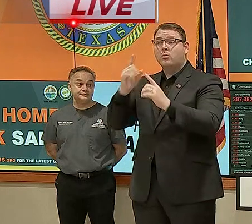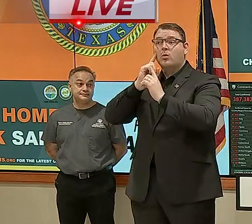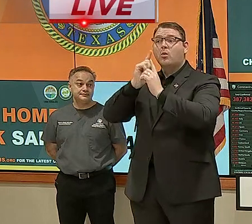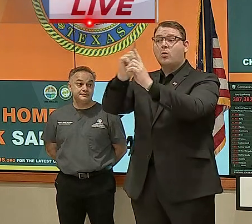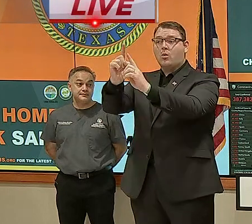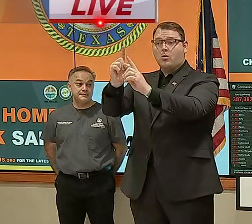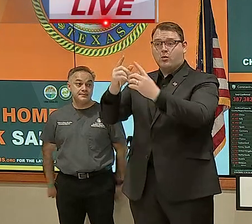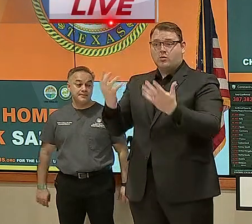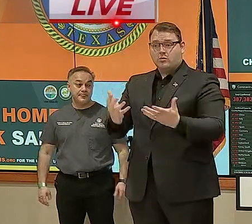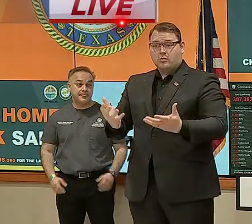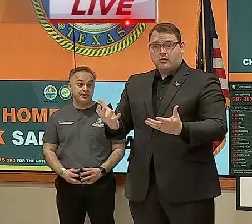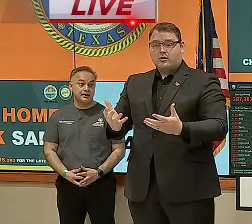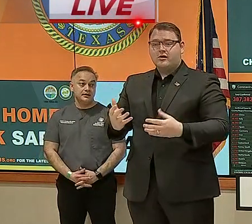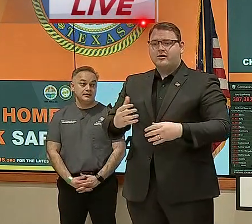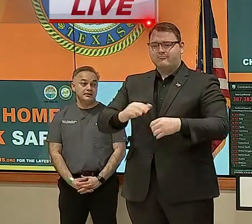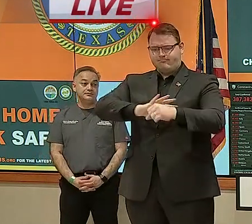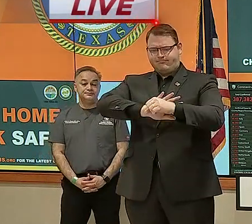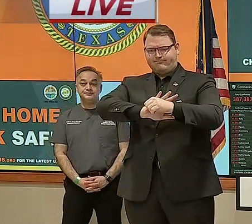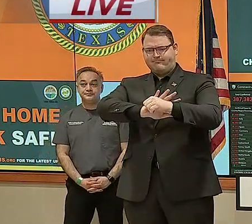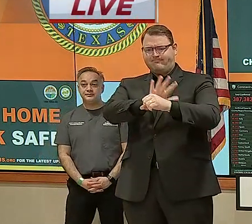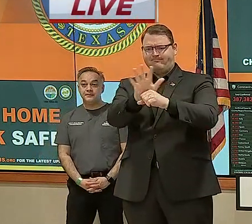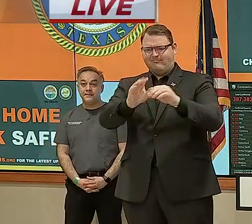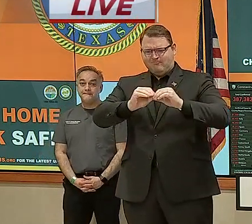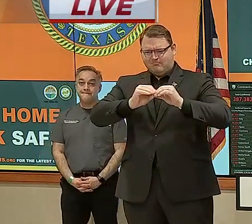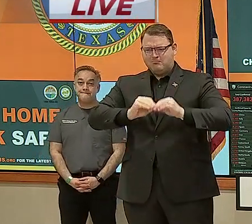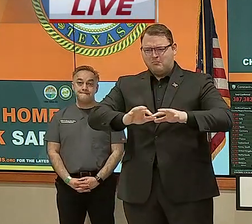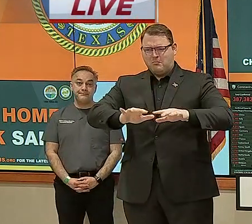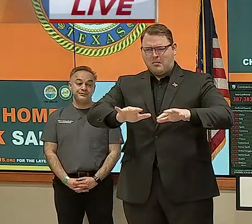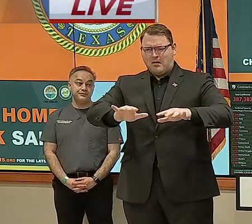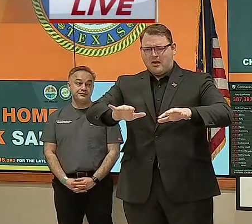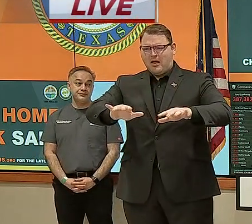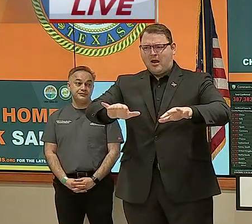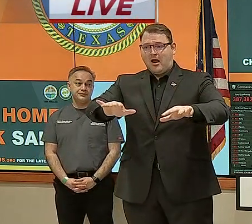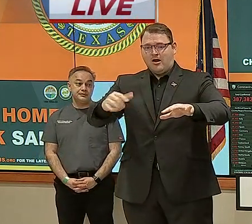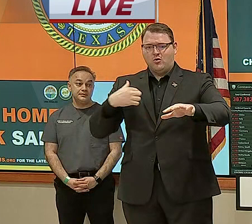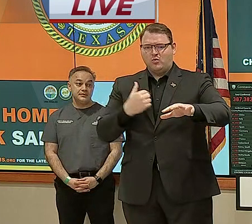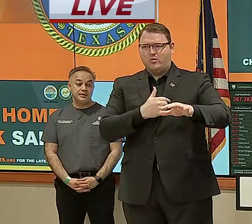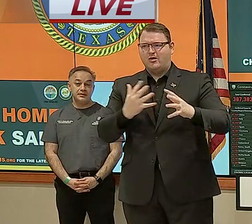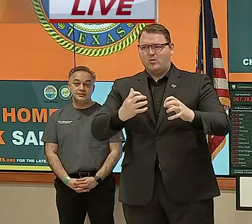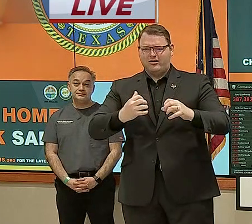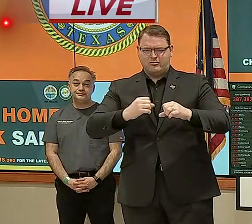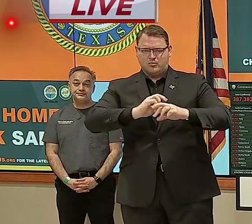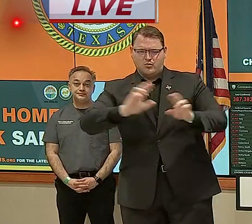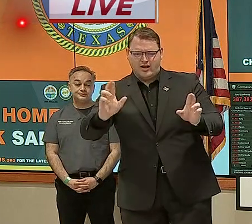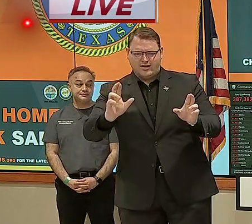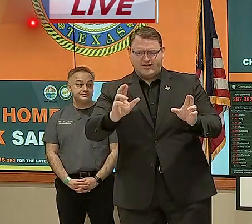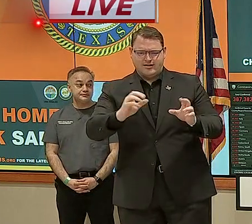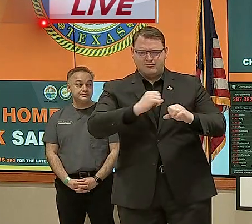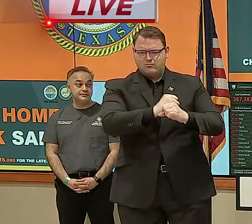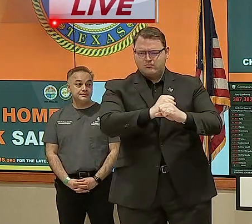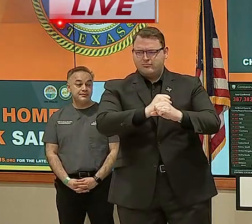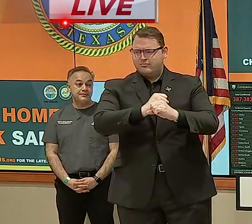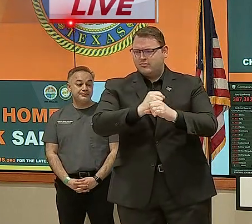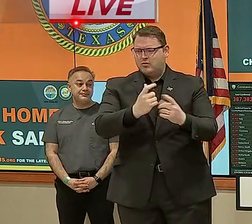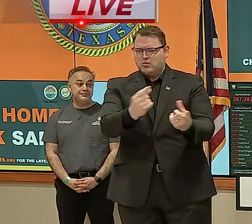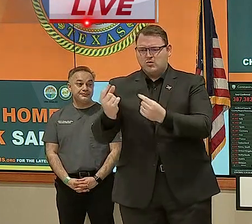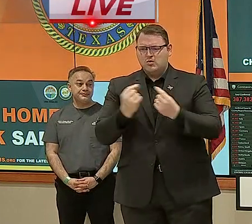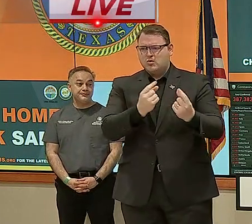from getting to where the difficult, very difficult positions where other communities have ended up already.